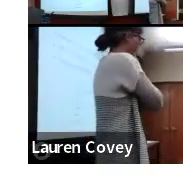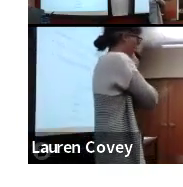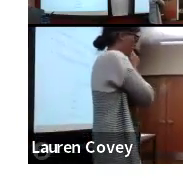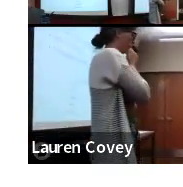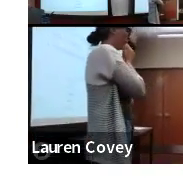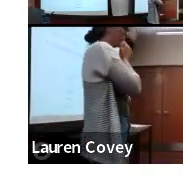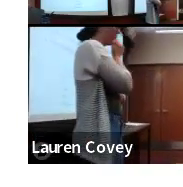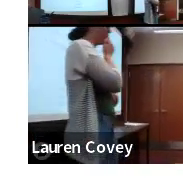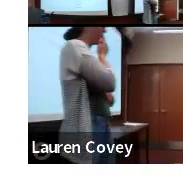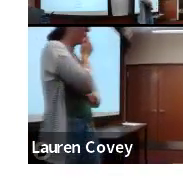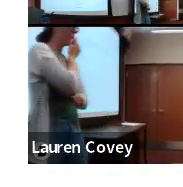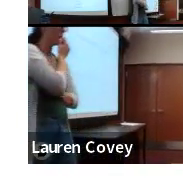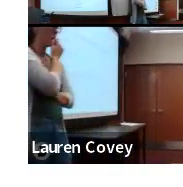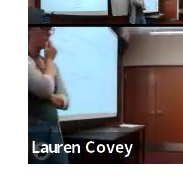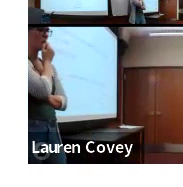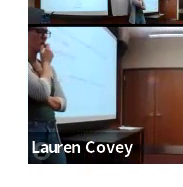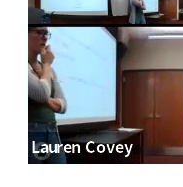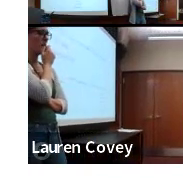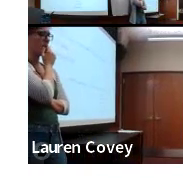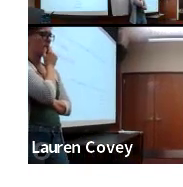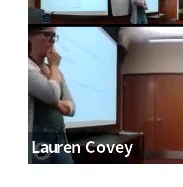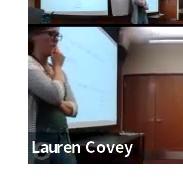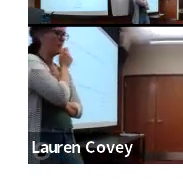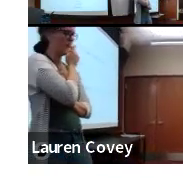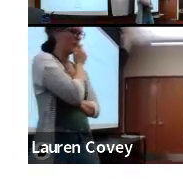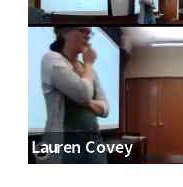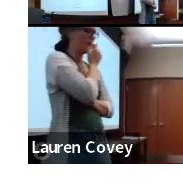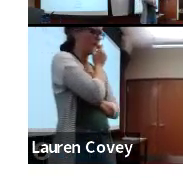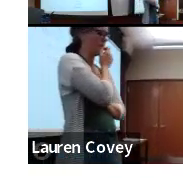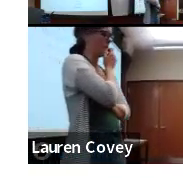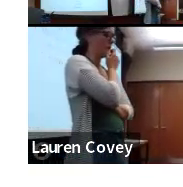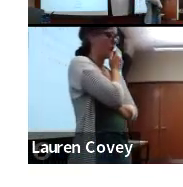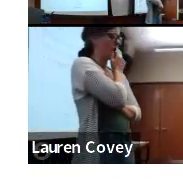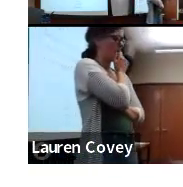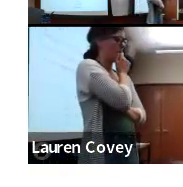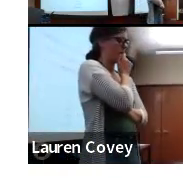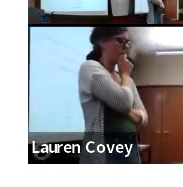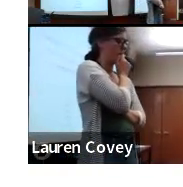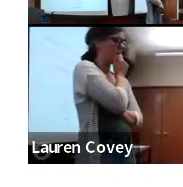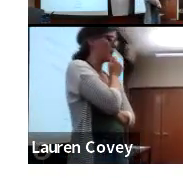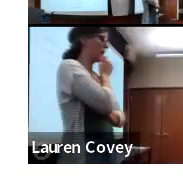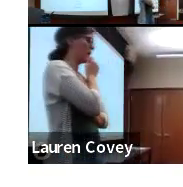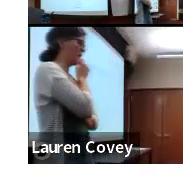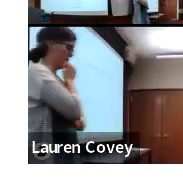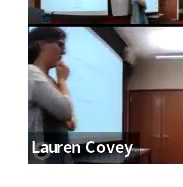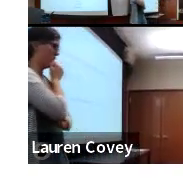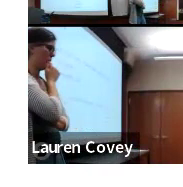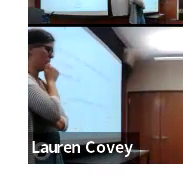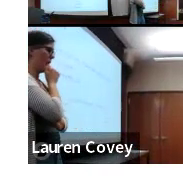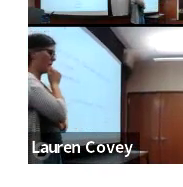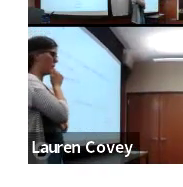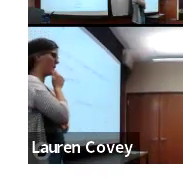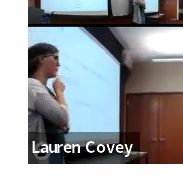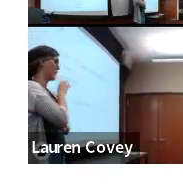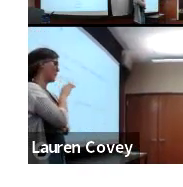in maintenance or so-called maintenance or in reintroductions, just because of the possibility of doing